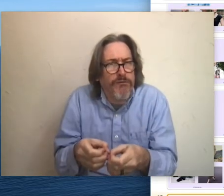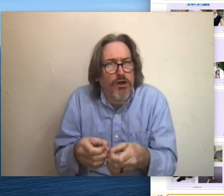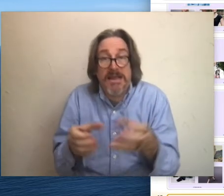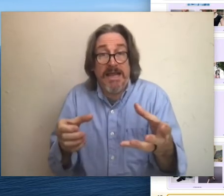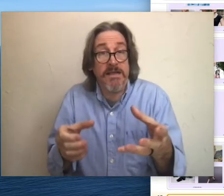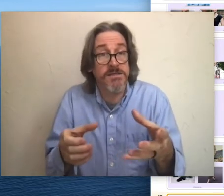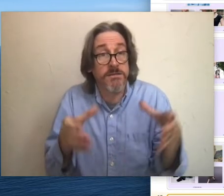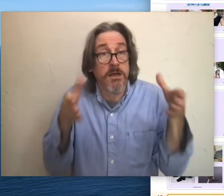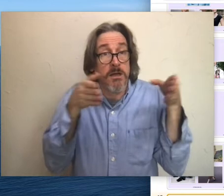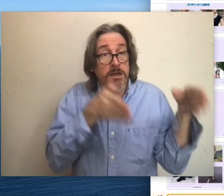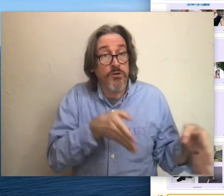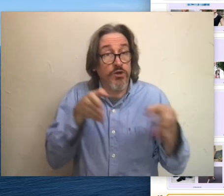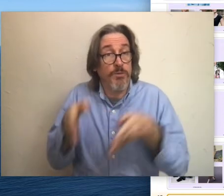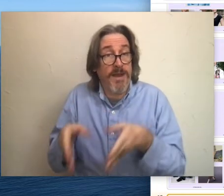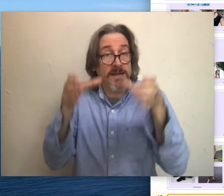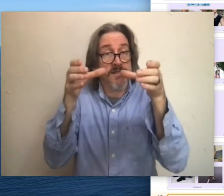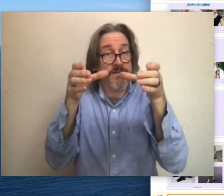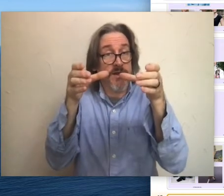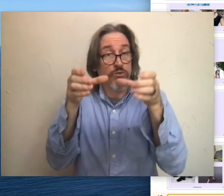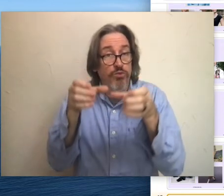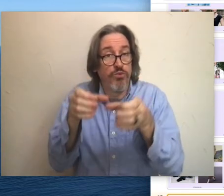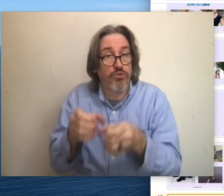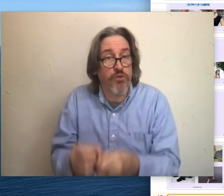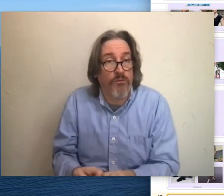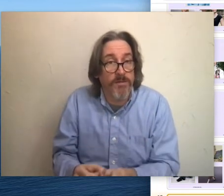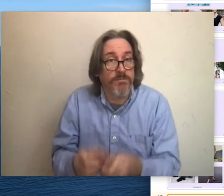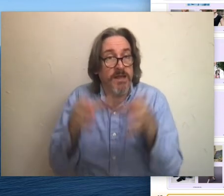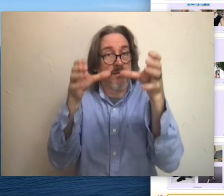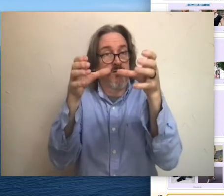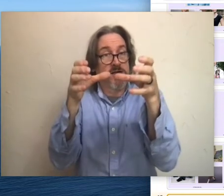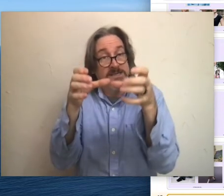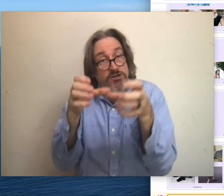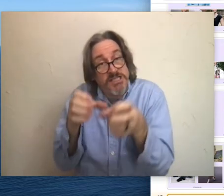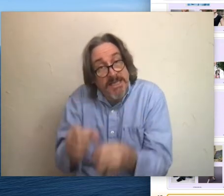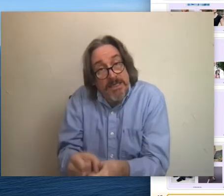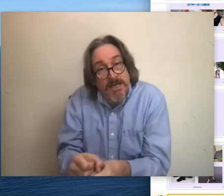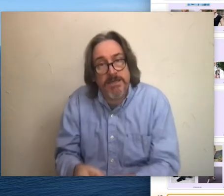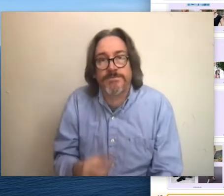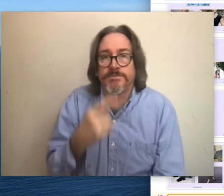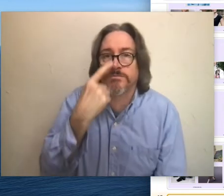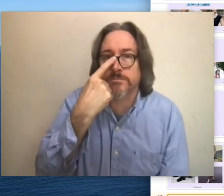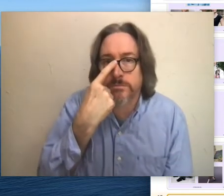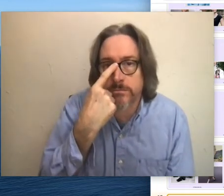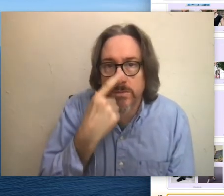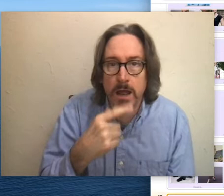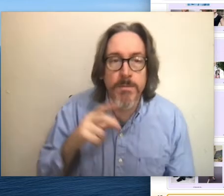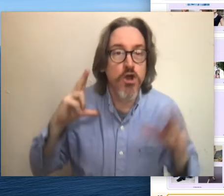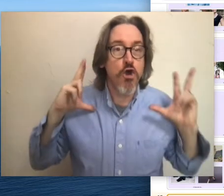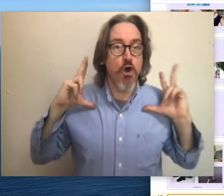if they're leggings, you do pants and then because they're skin tight.